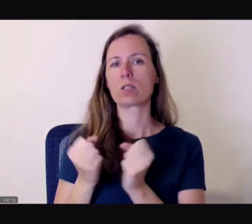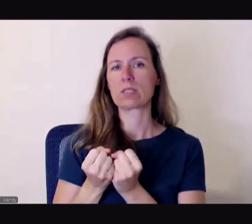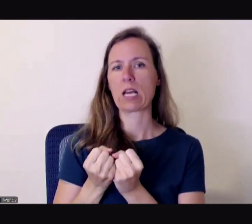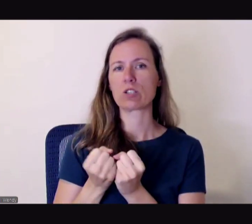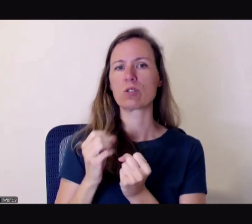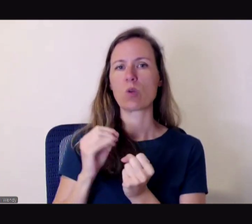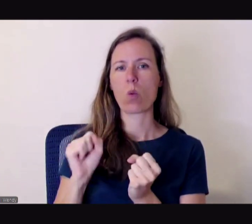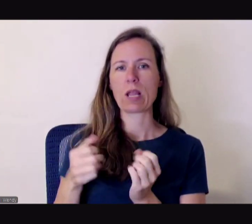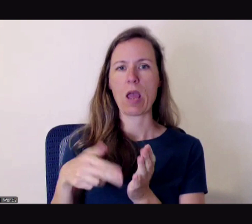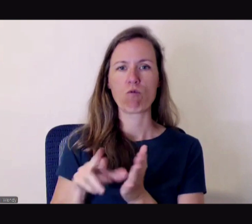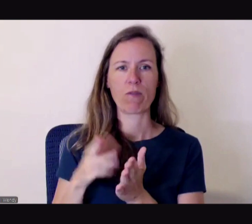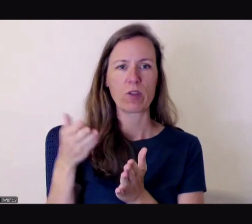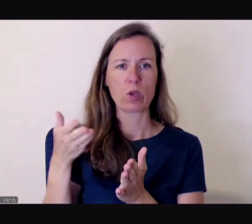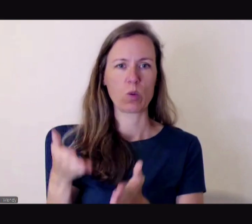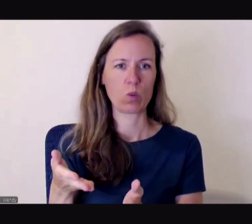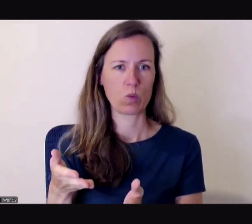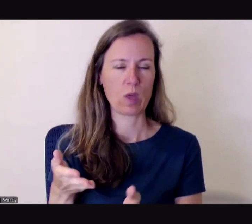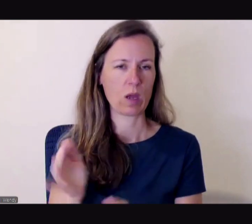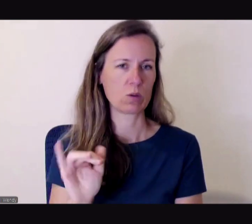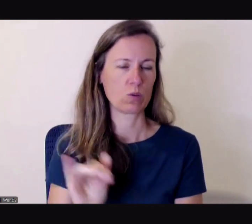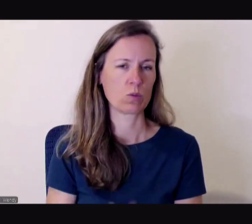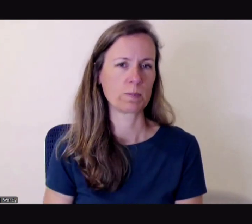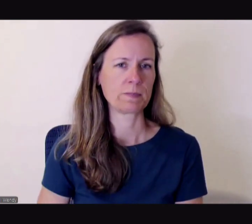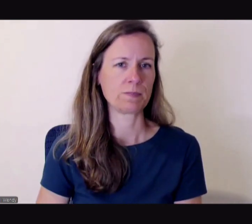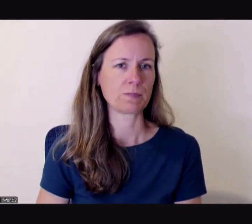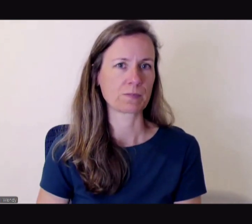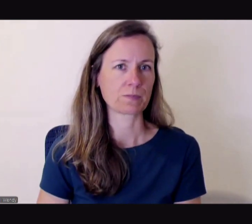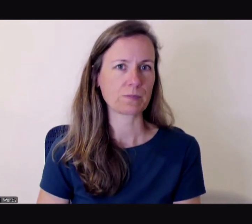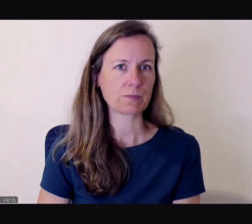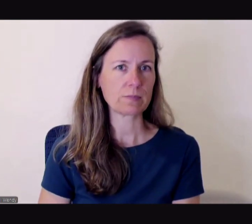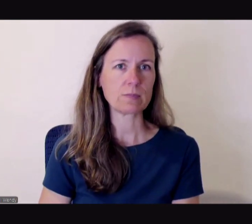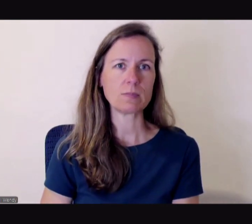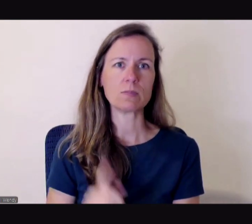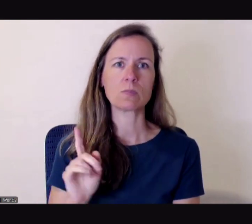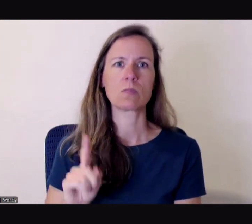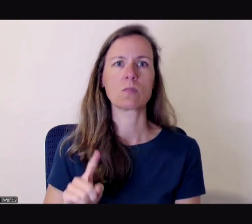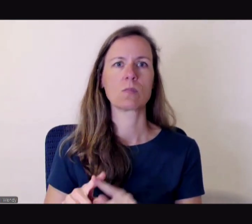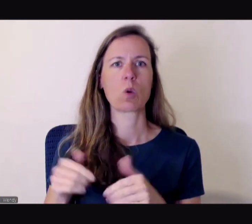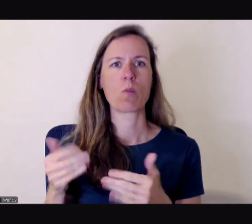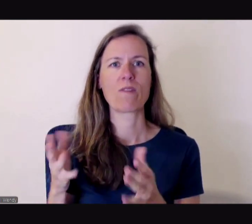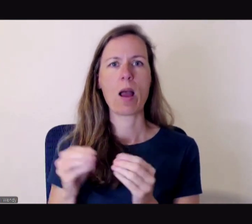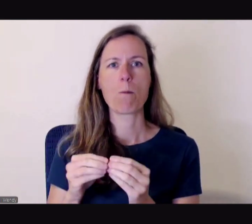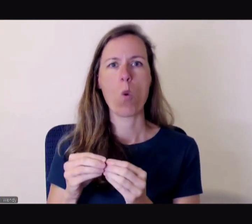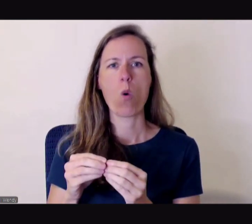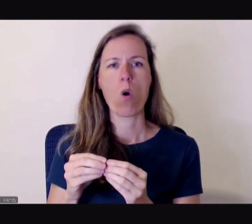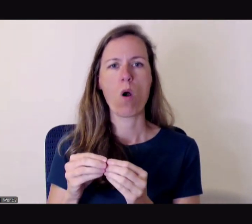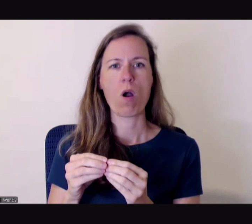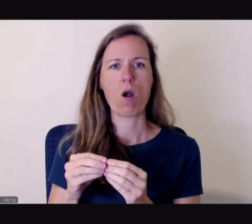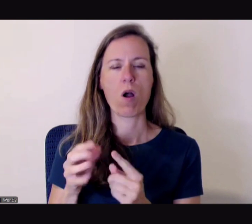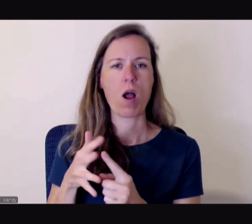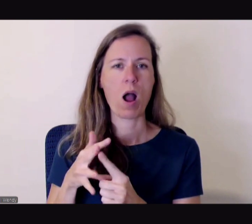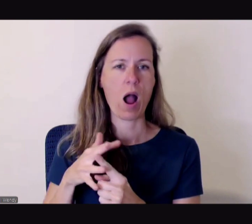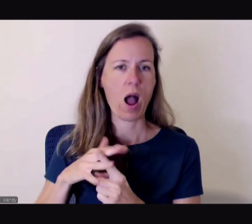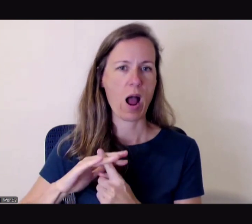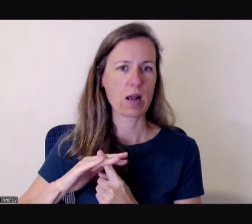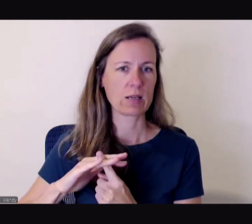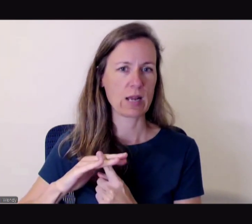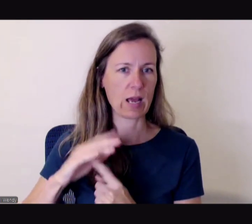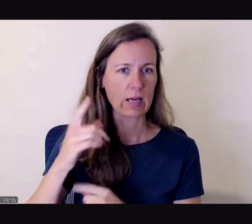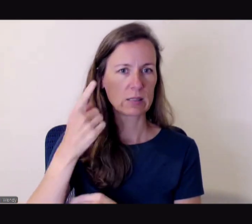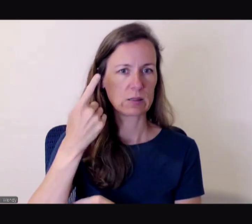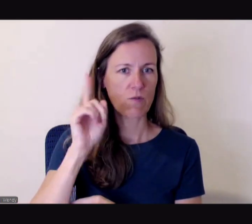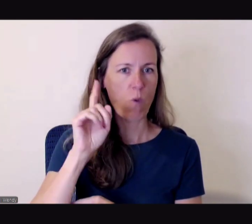well, just to provide more context for choosing a committee. We can do that. Great, thank you.